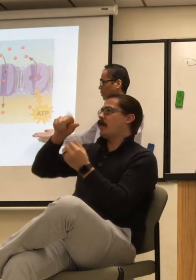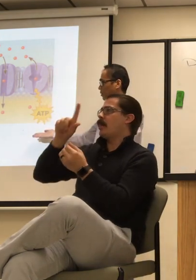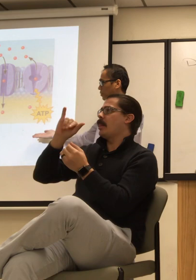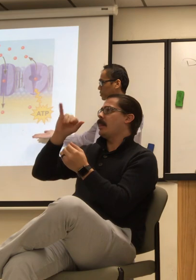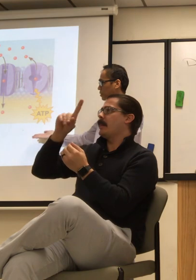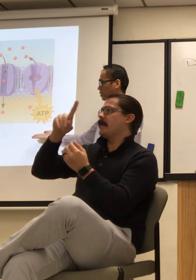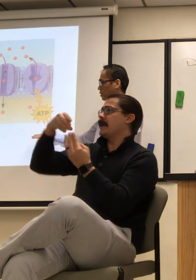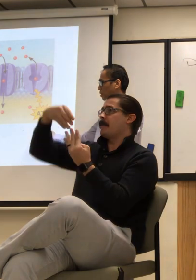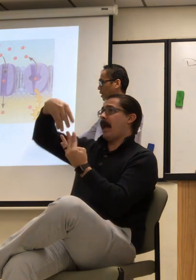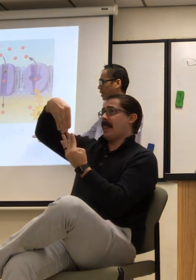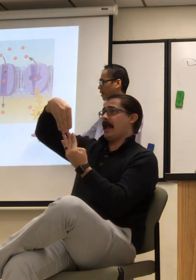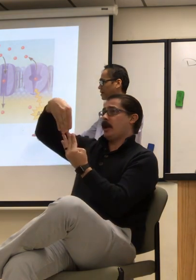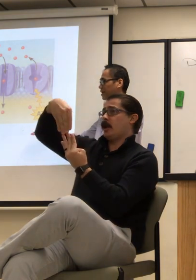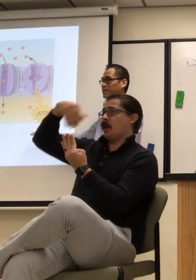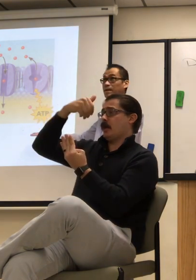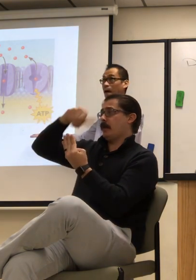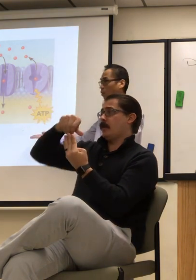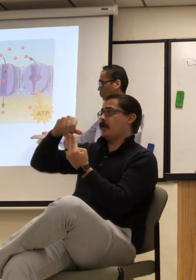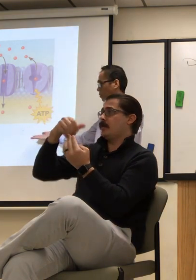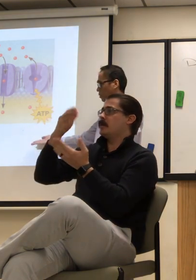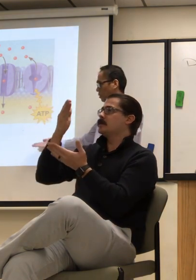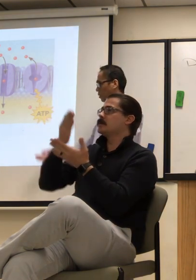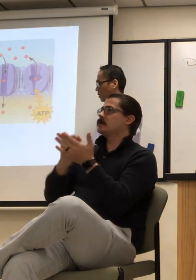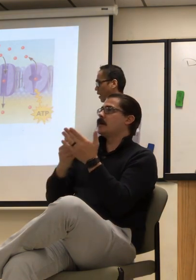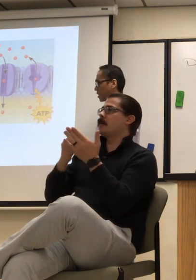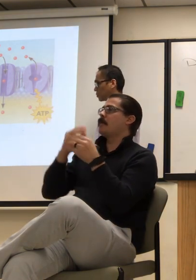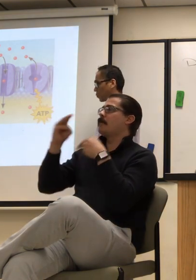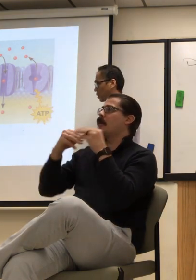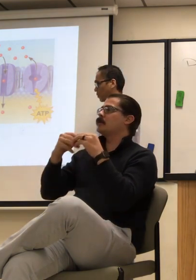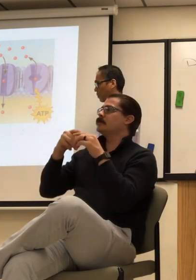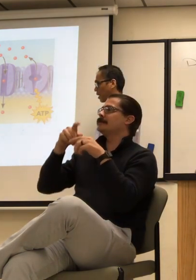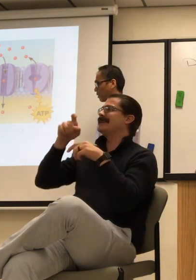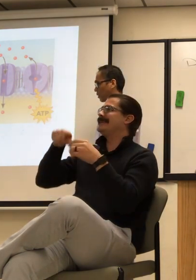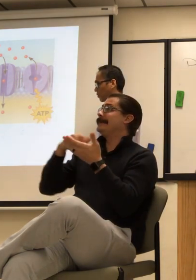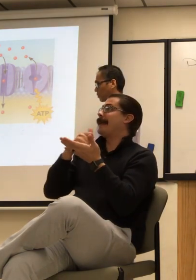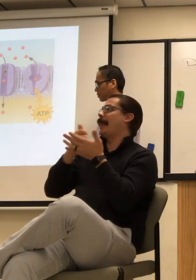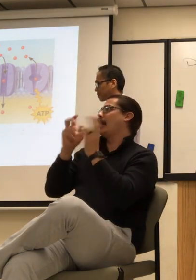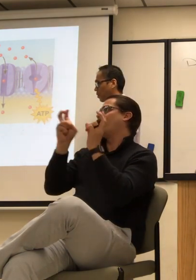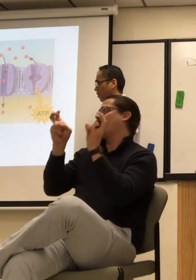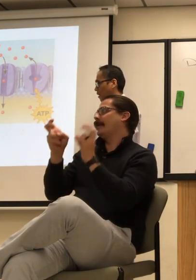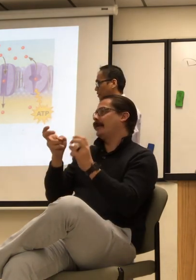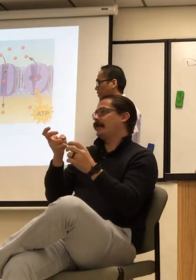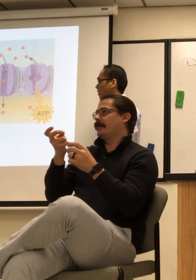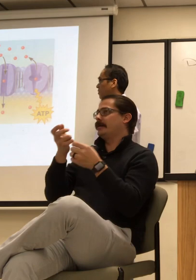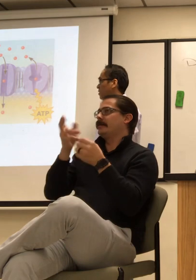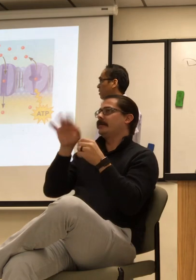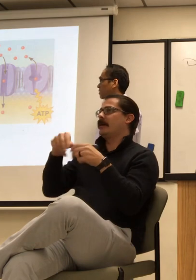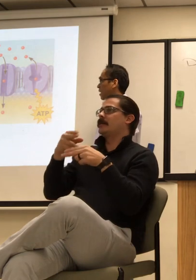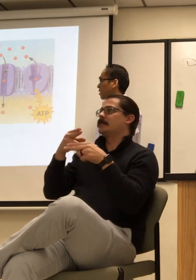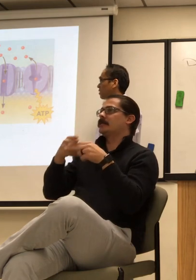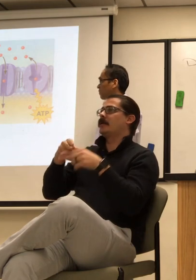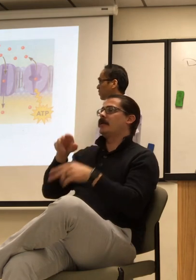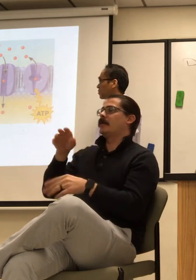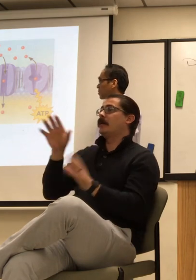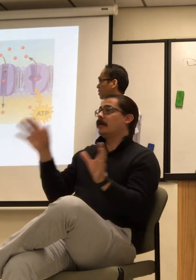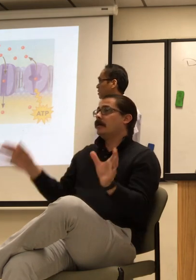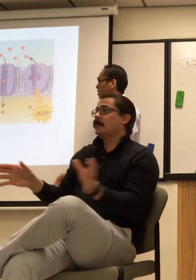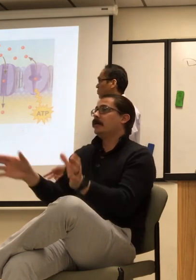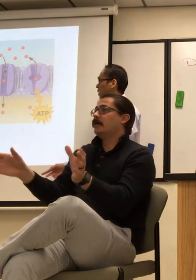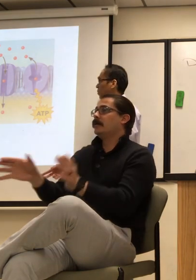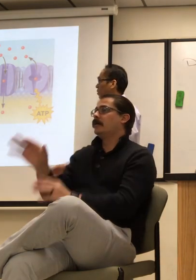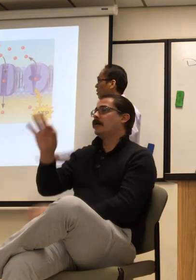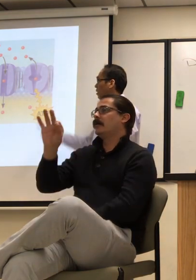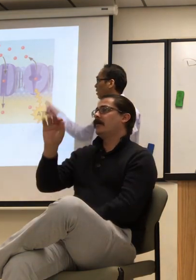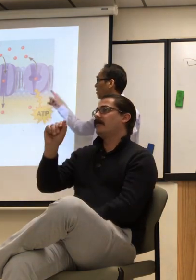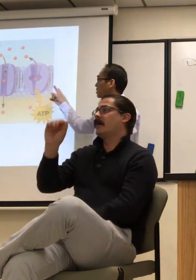some molecules, I say, need help to pass through the lipid bilayer. We call that facilitated diffusion. Because